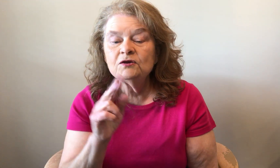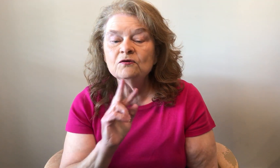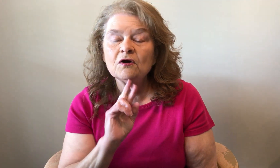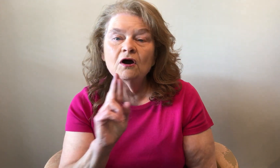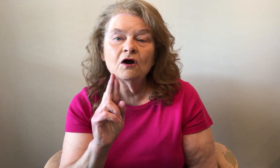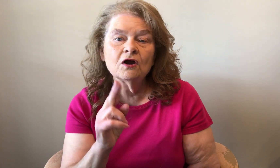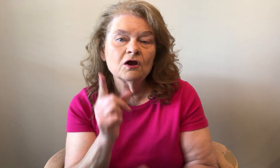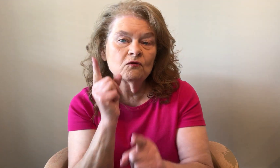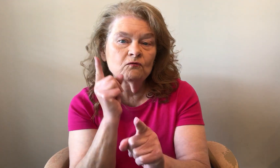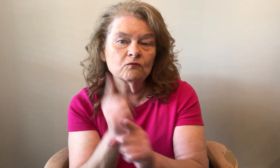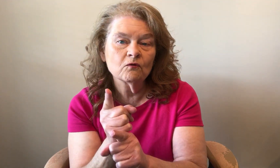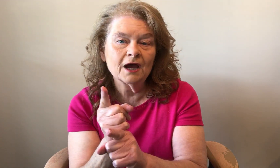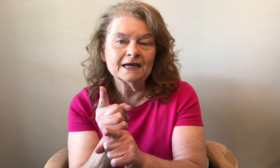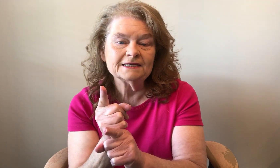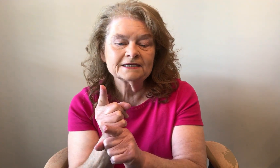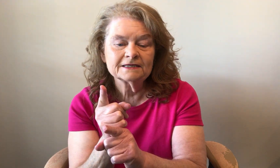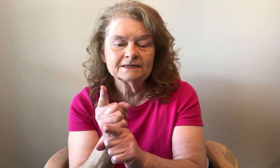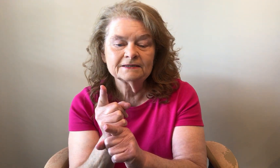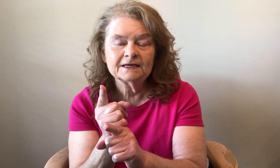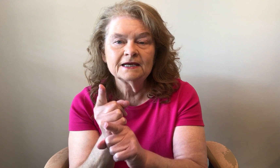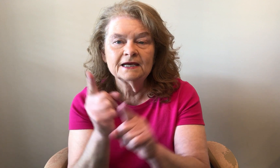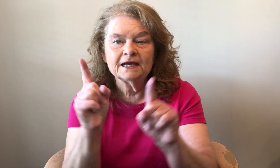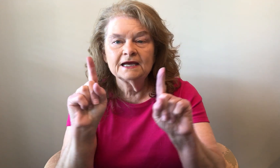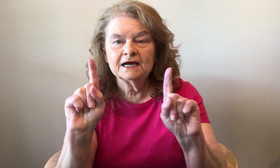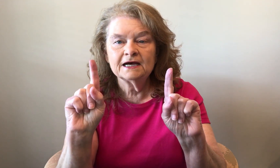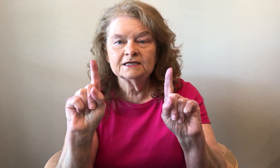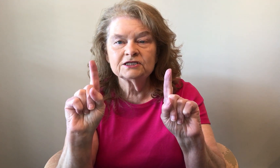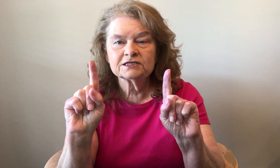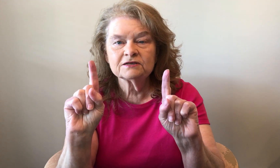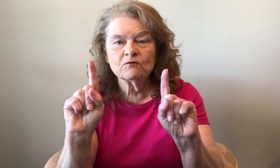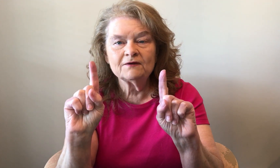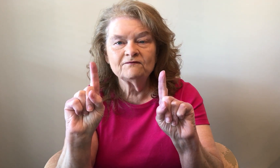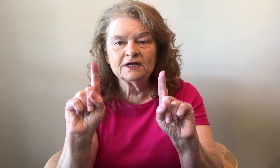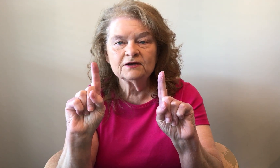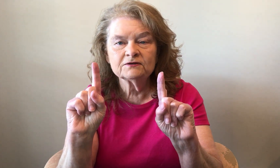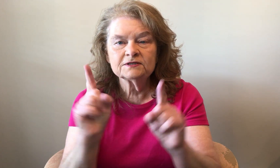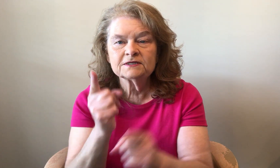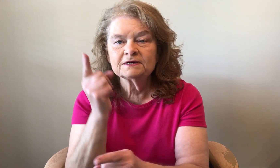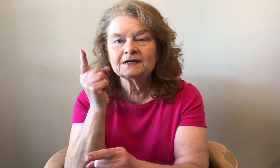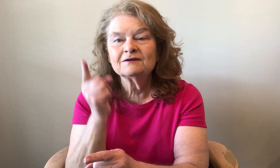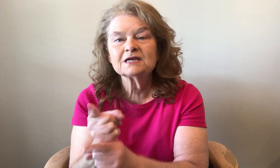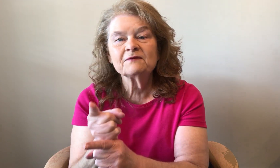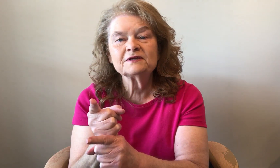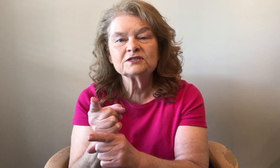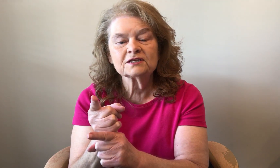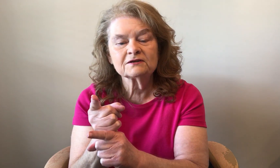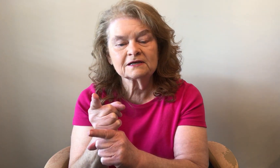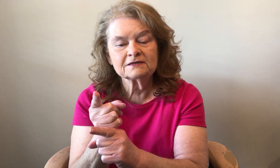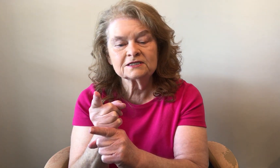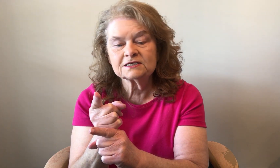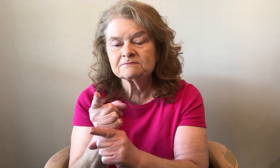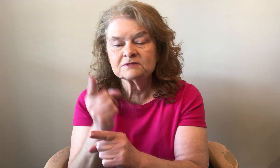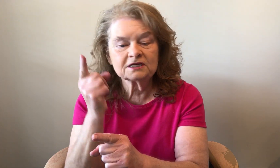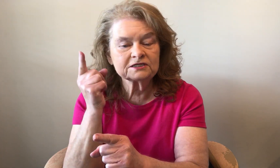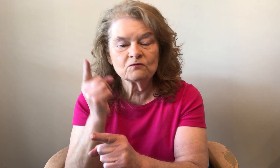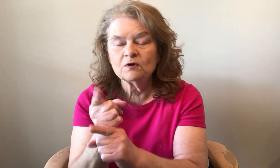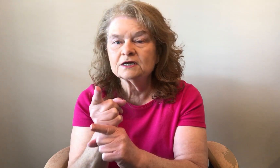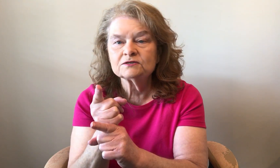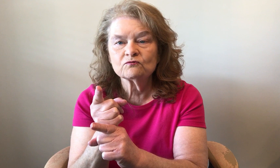you are right. Just the 1 fingers top each other. Just touch it once.